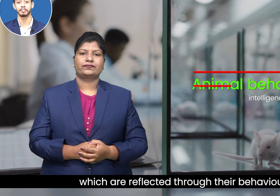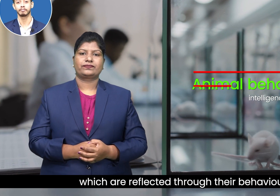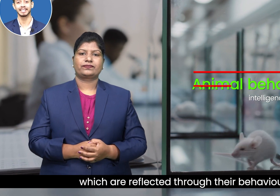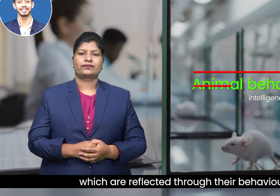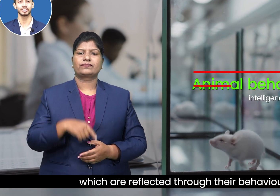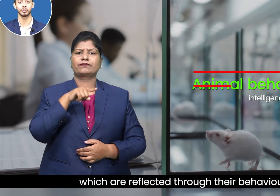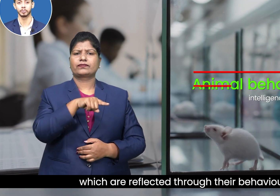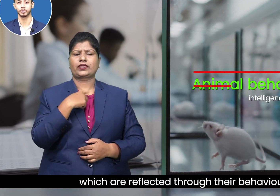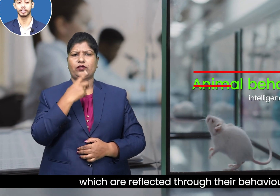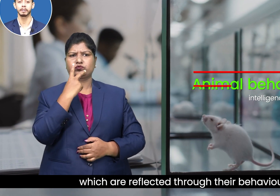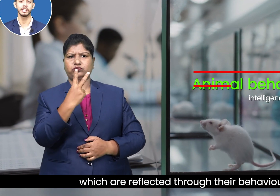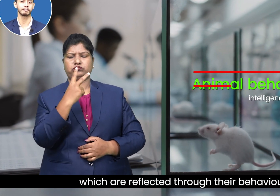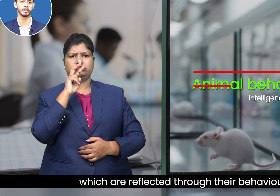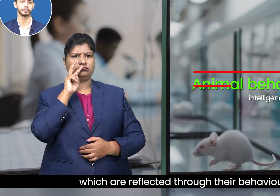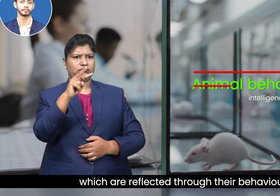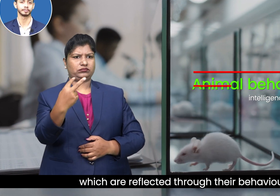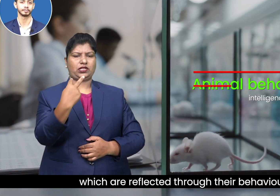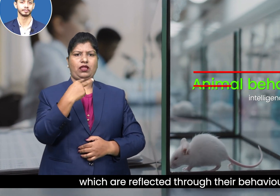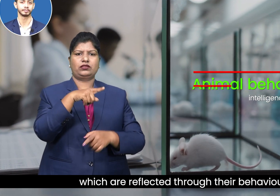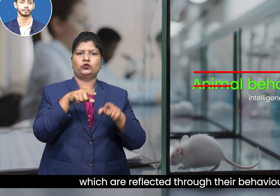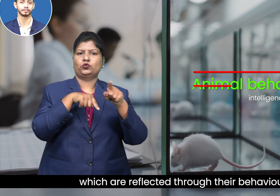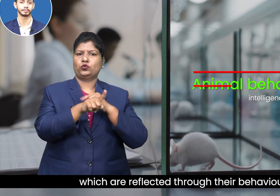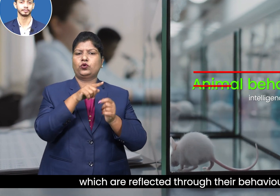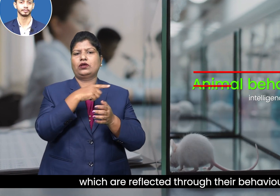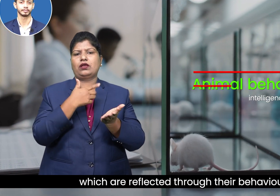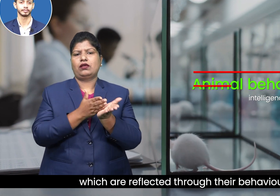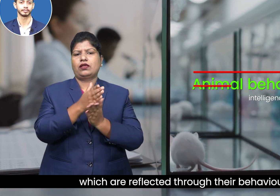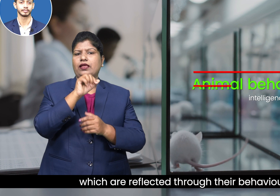which are reflected through their behavior.